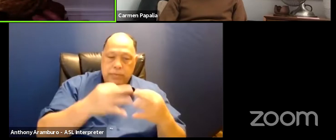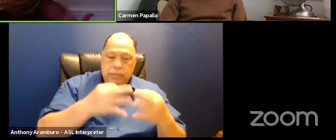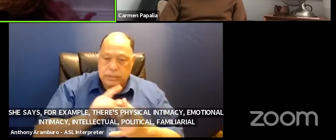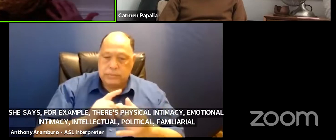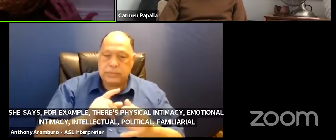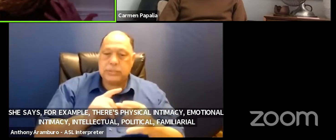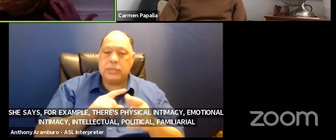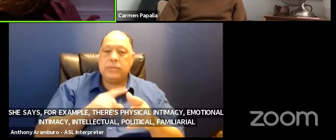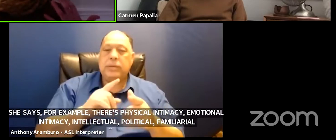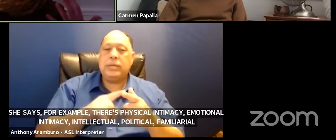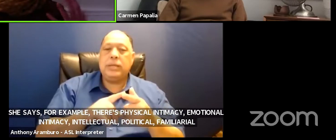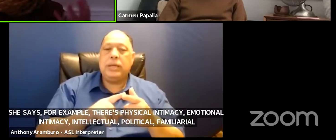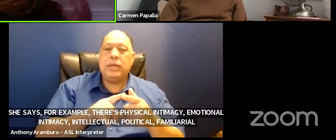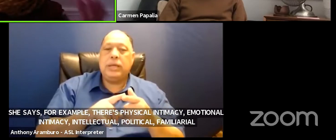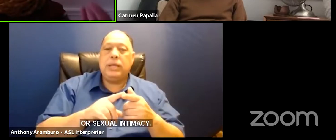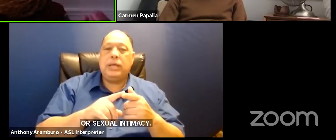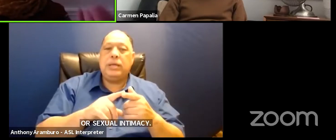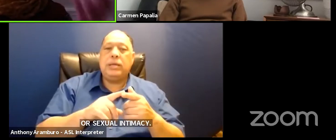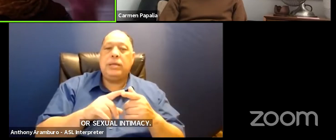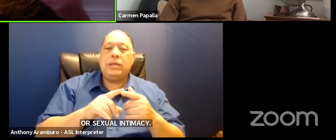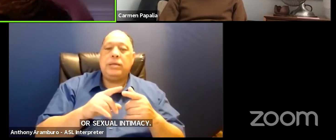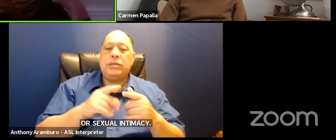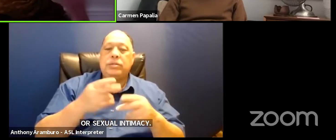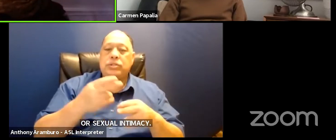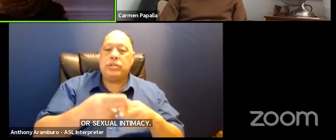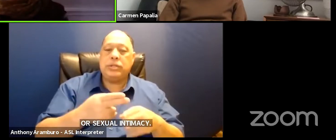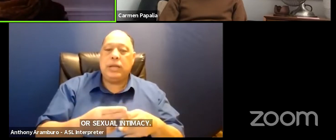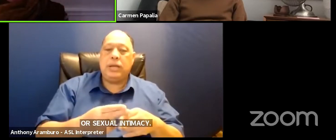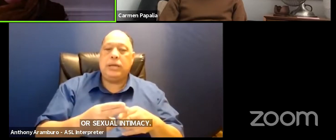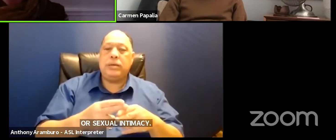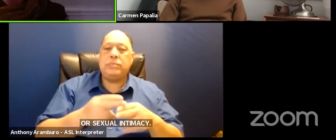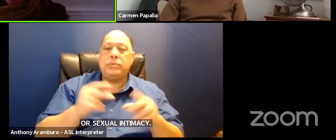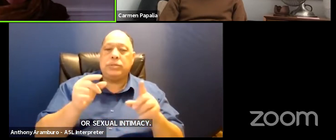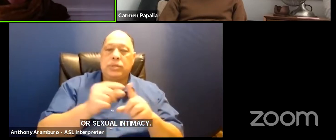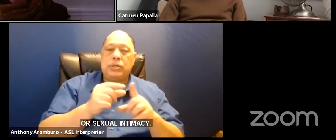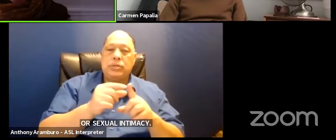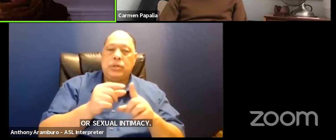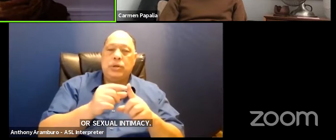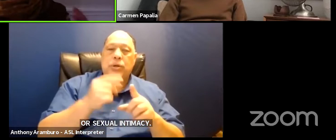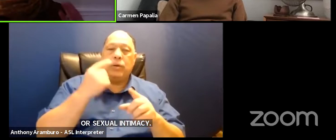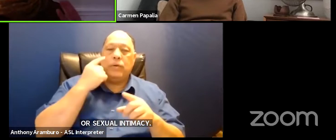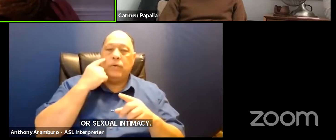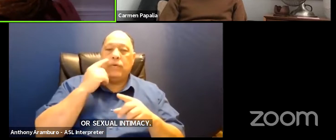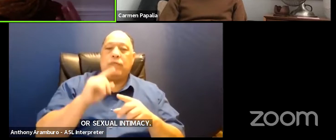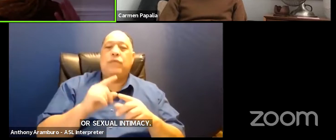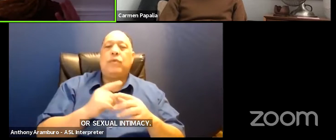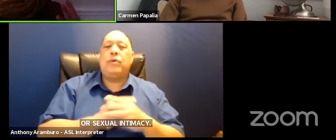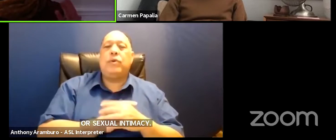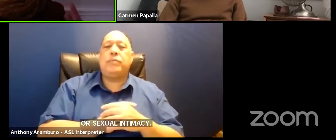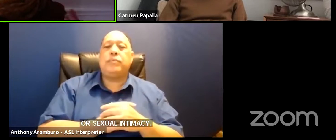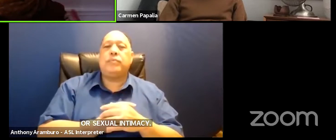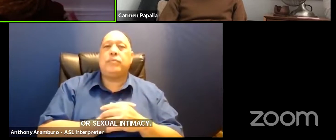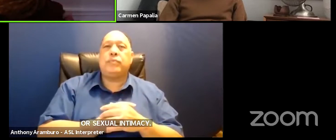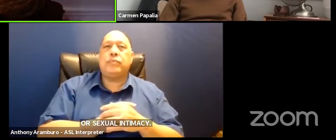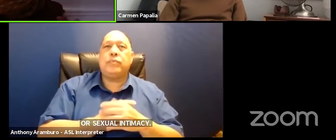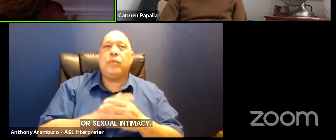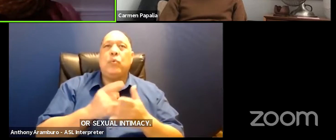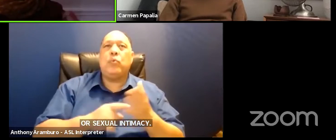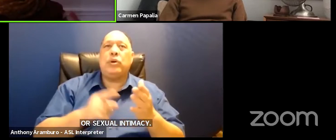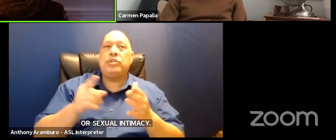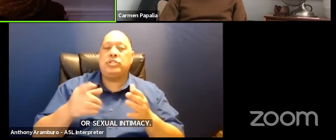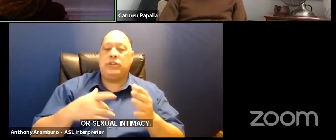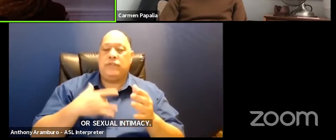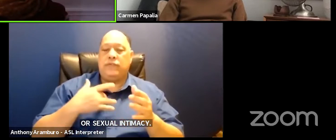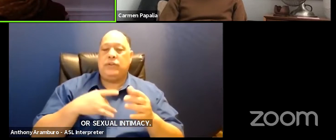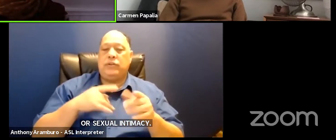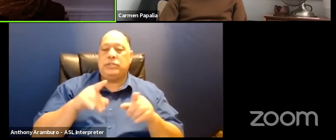she goes on to name, like to have a term for what she feels as a